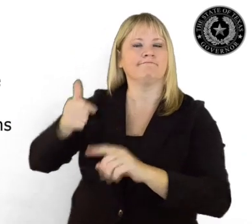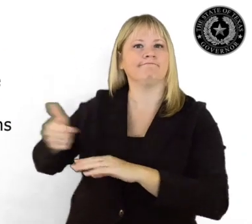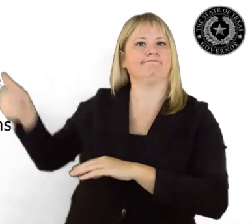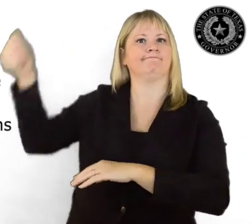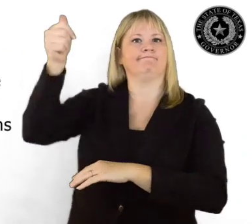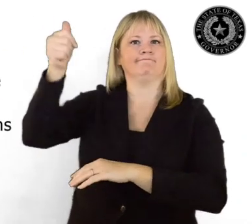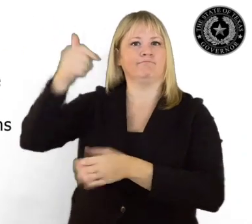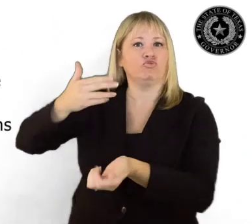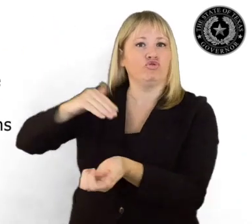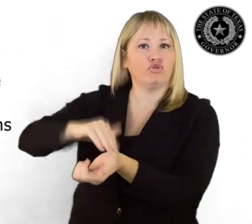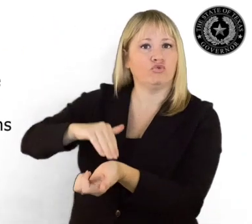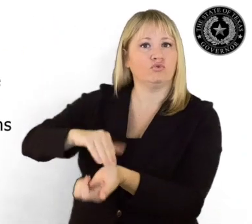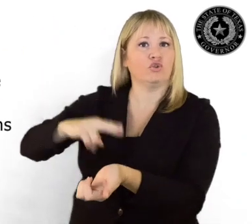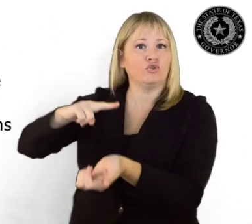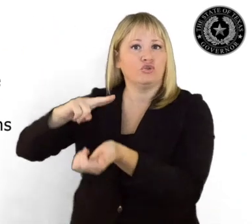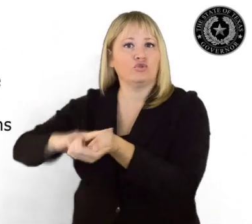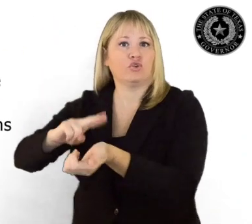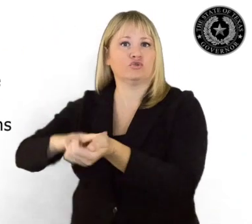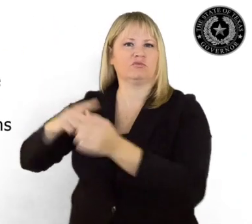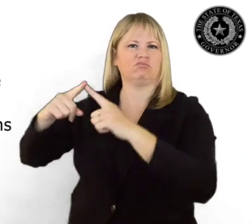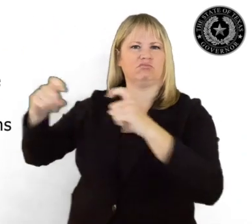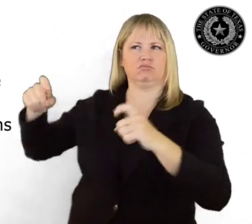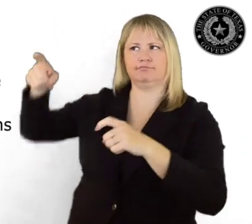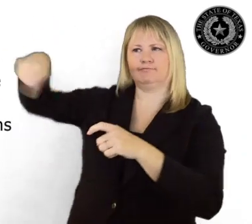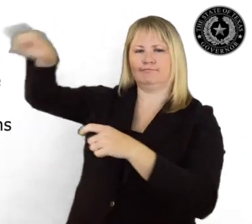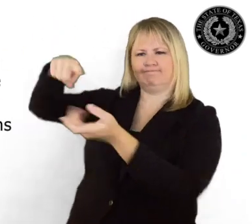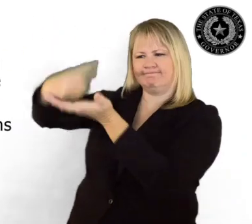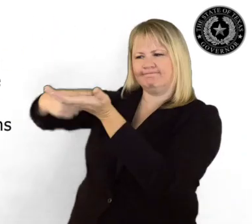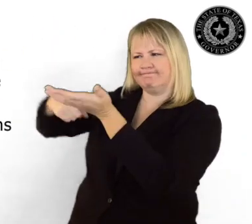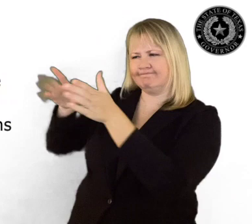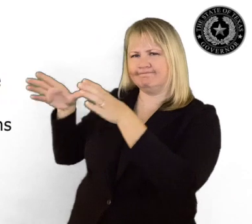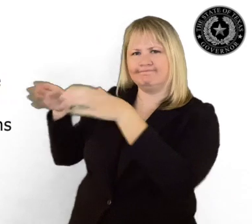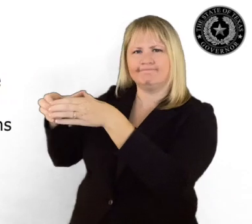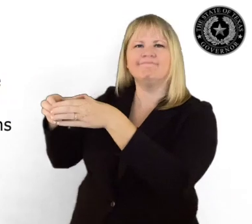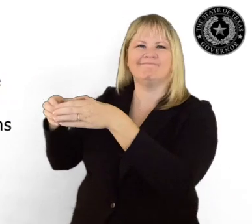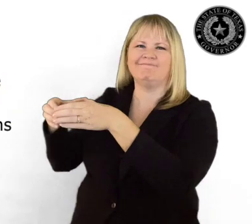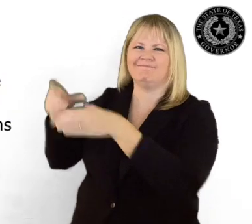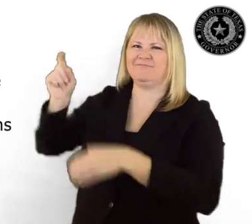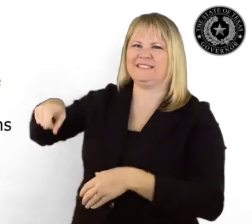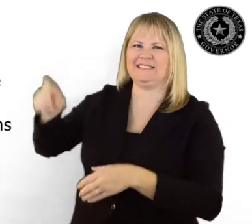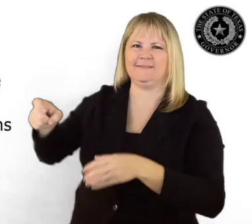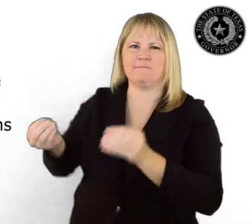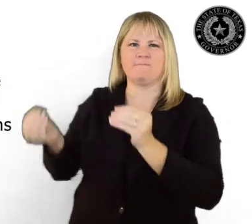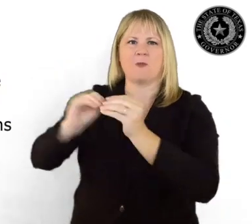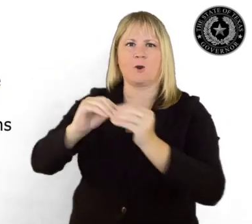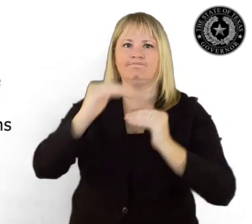for Texans based on guidance from health experts and the President, and